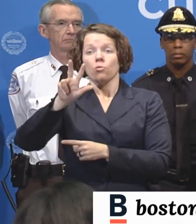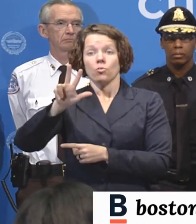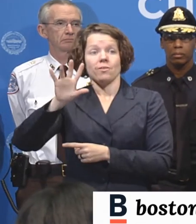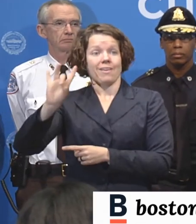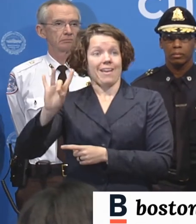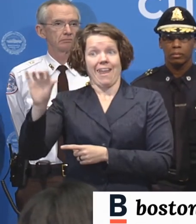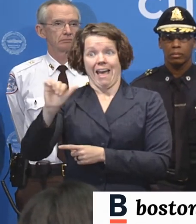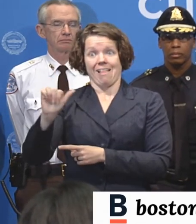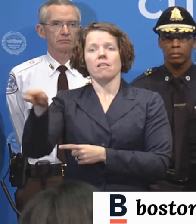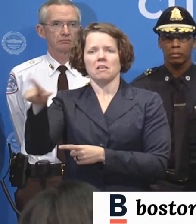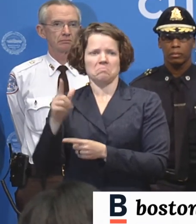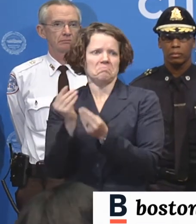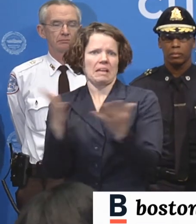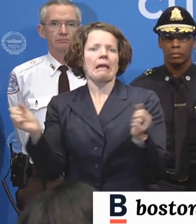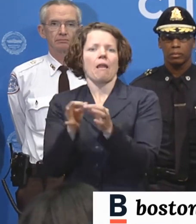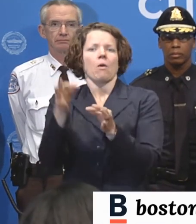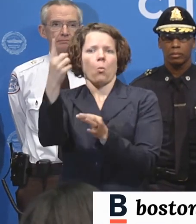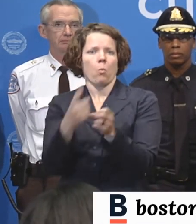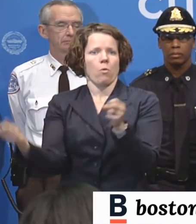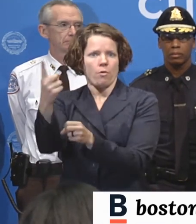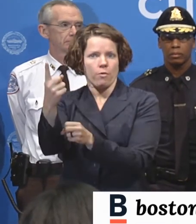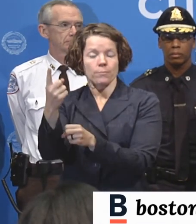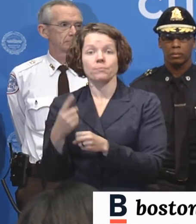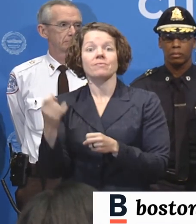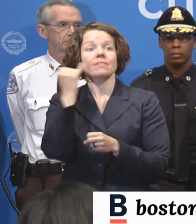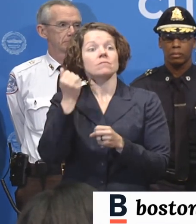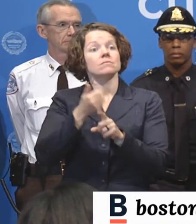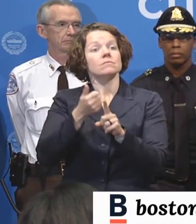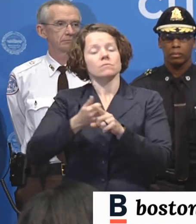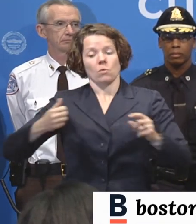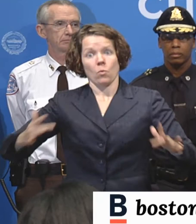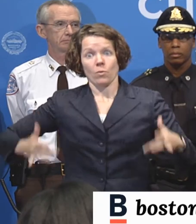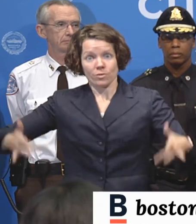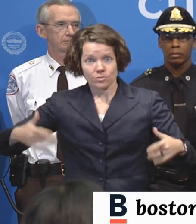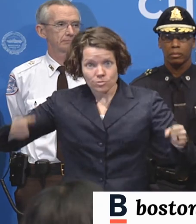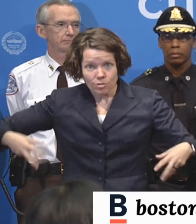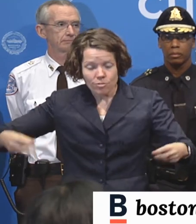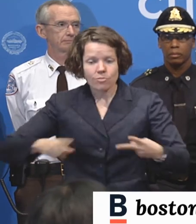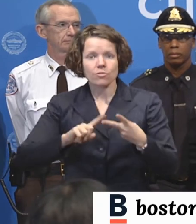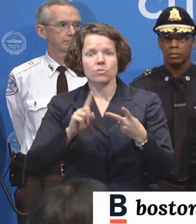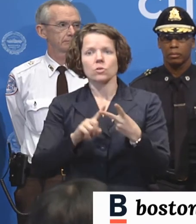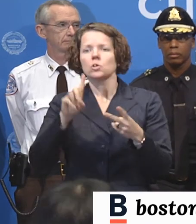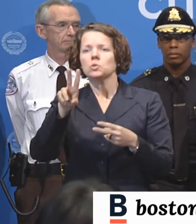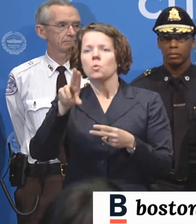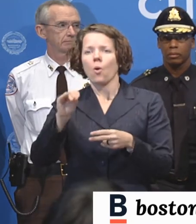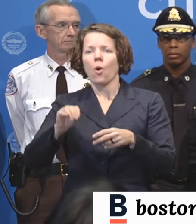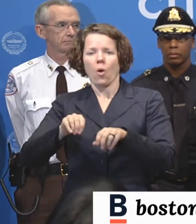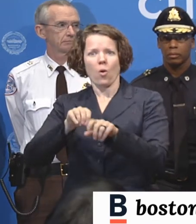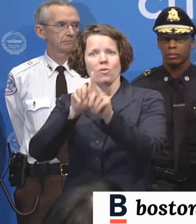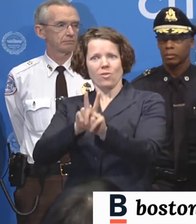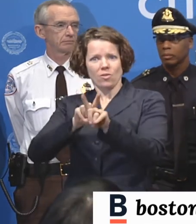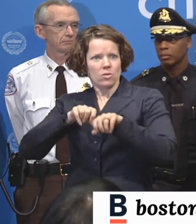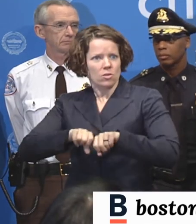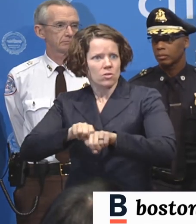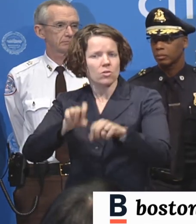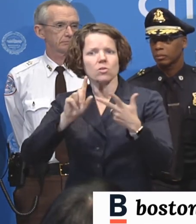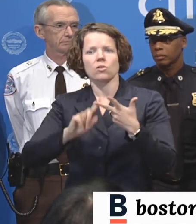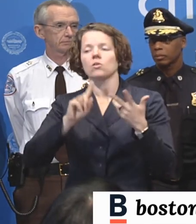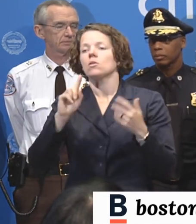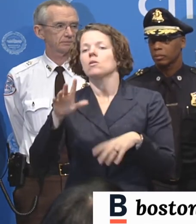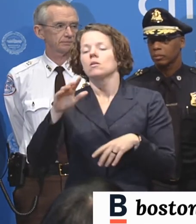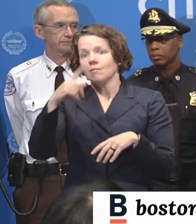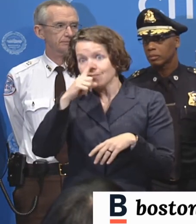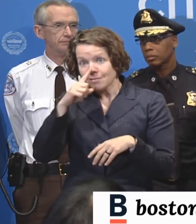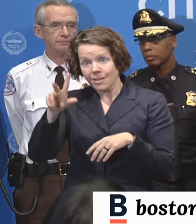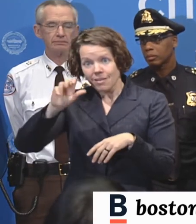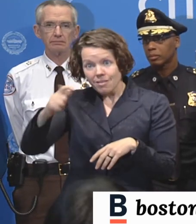participants. Wheelchair athletes, hand cycle, duos, and athletes who use prosthetics. If